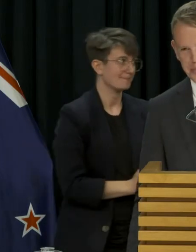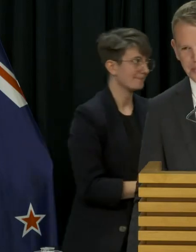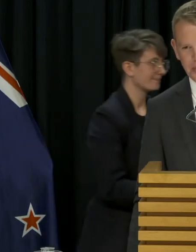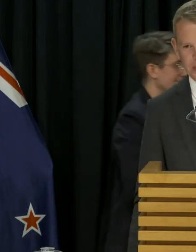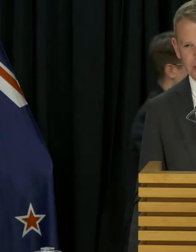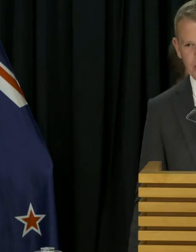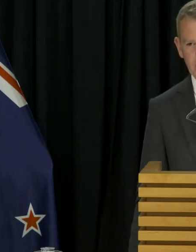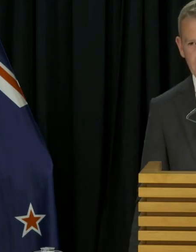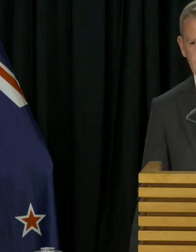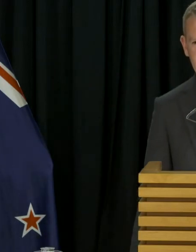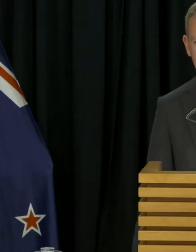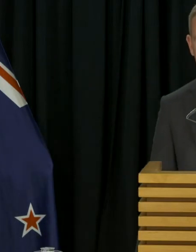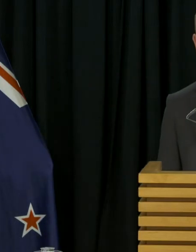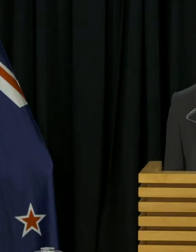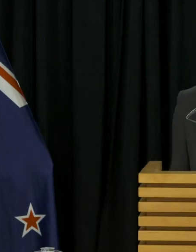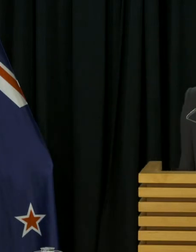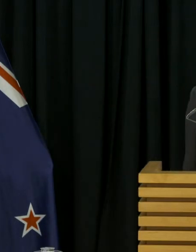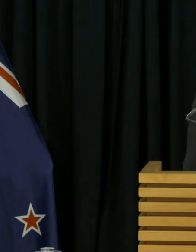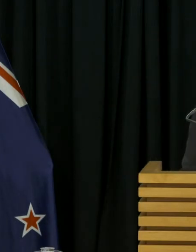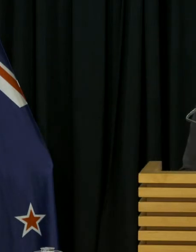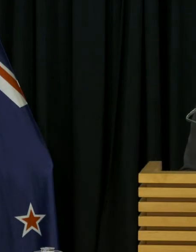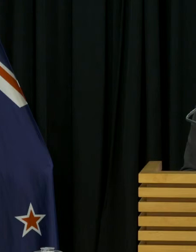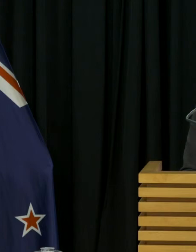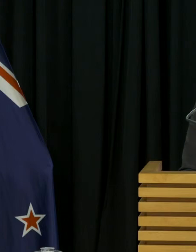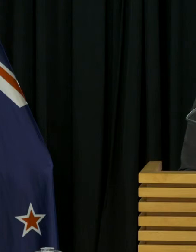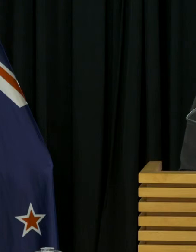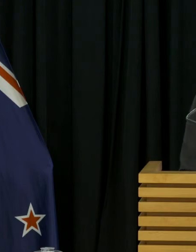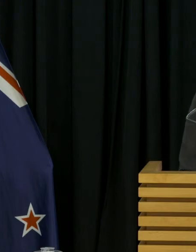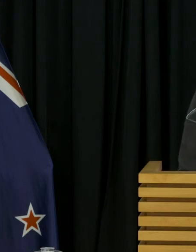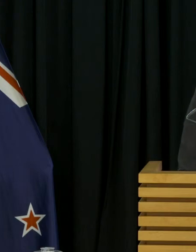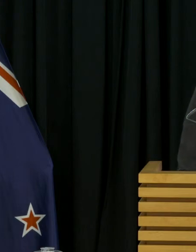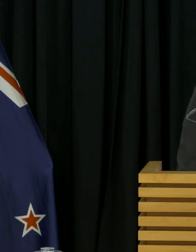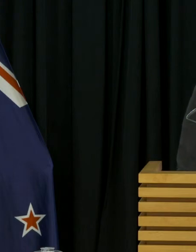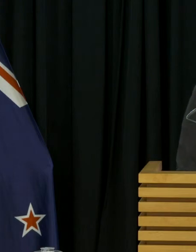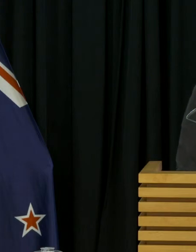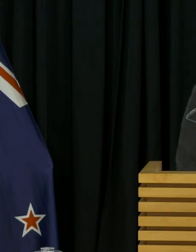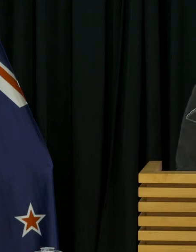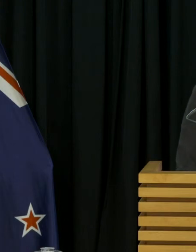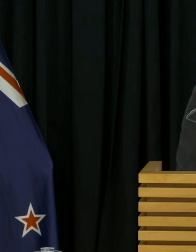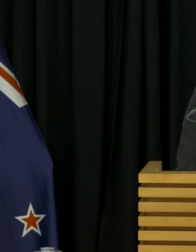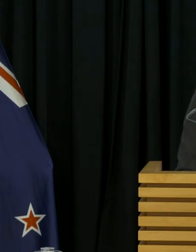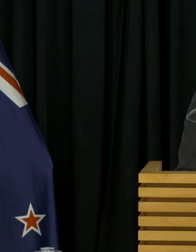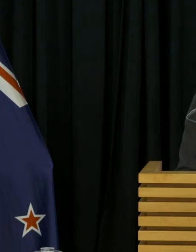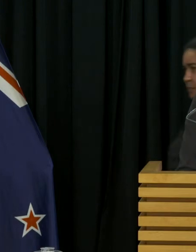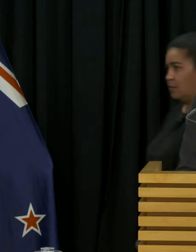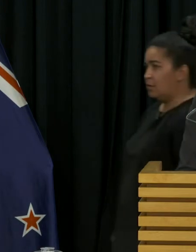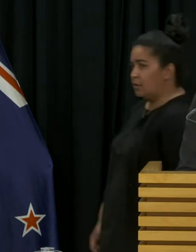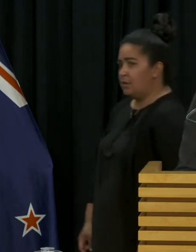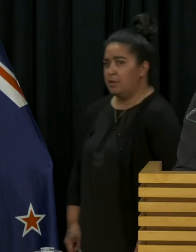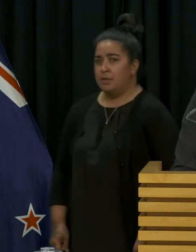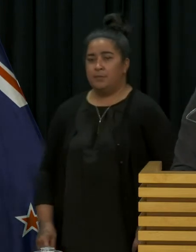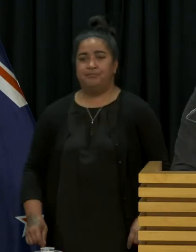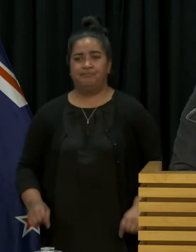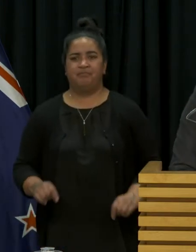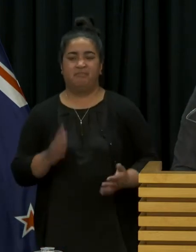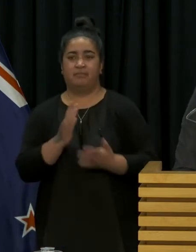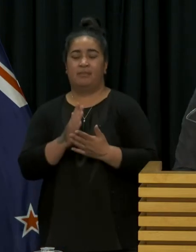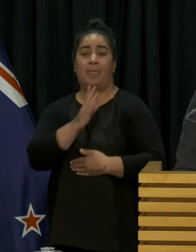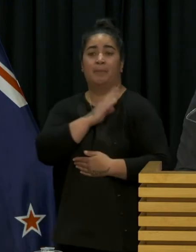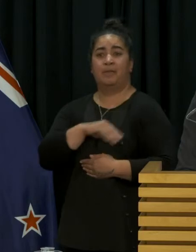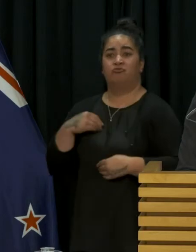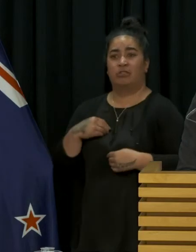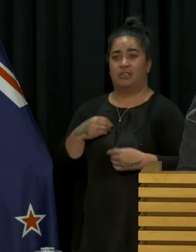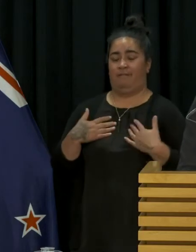new advice on mask use between last week and this week, or has this latest community scare kind of pushed you towards? Look, the Ministry of Health's